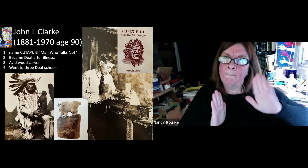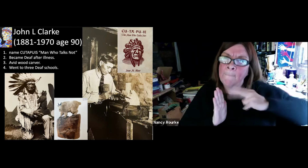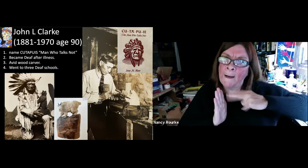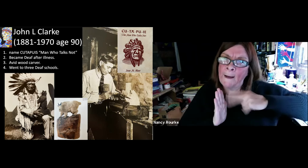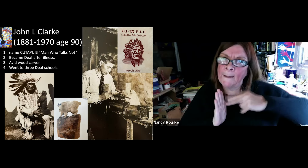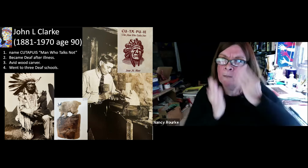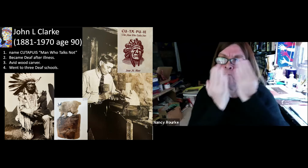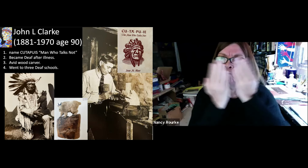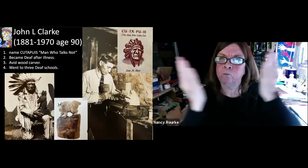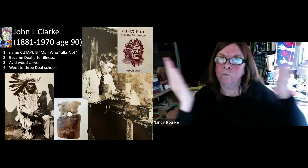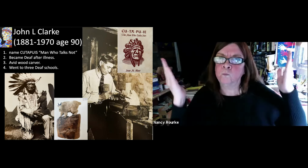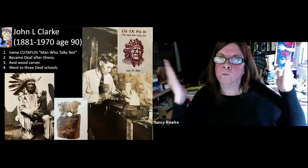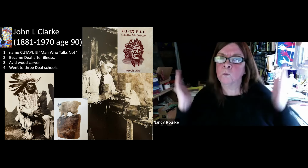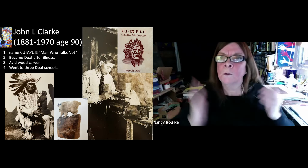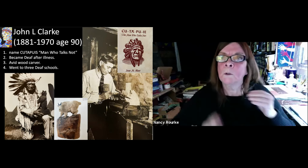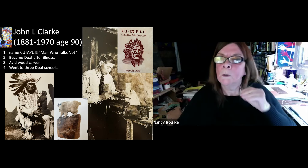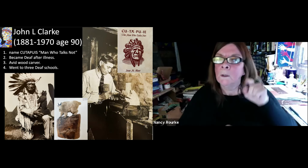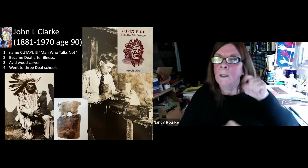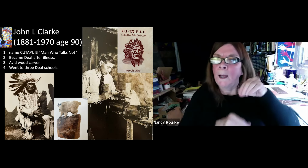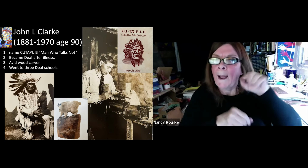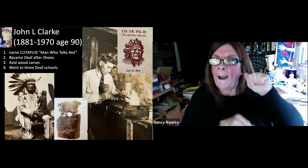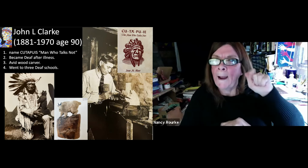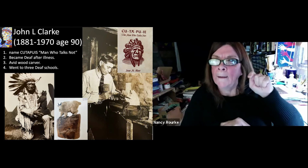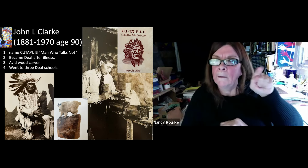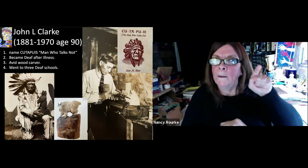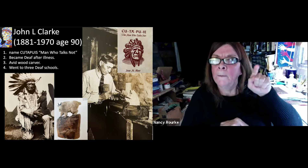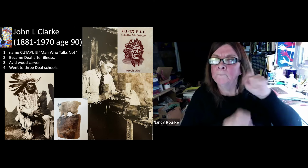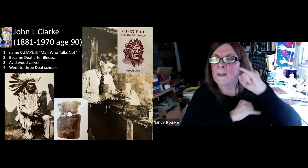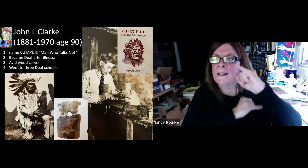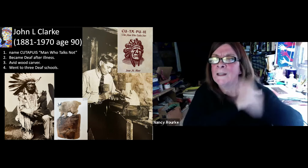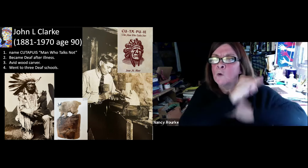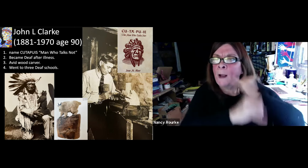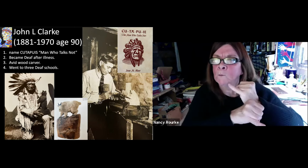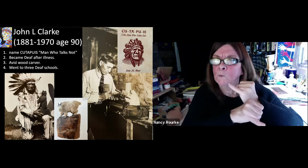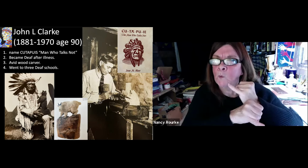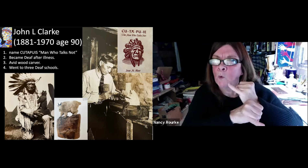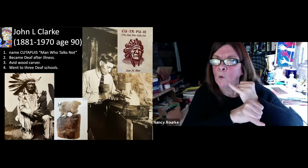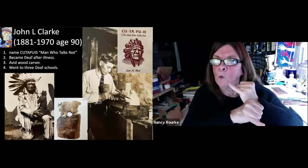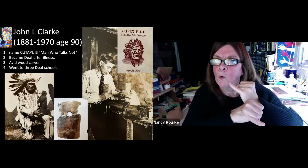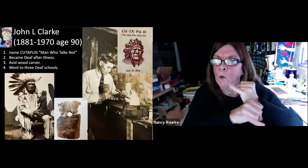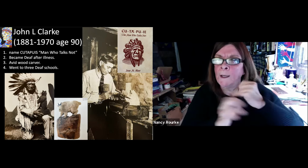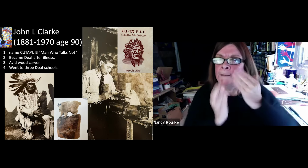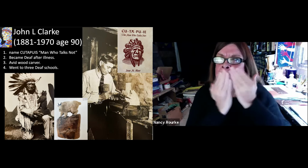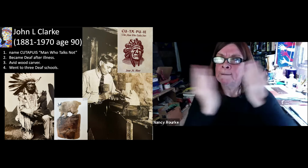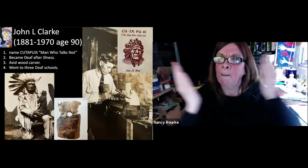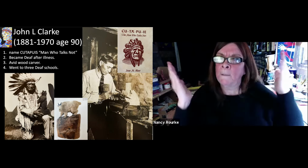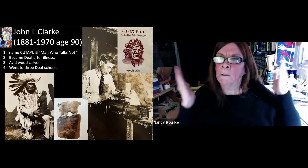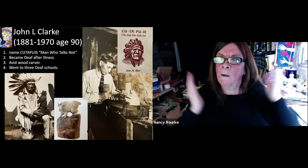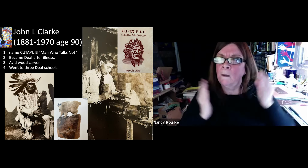Exhibit his artwork. And his paintings. They were showcased. At.